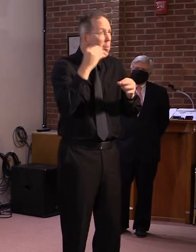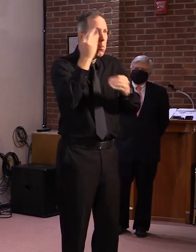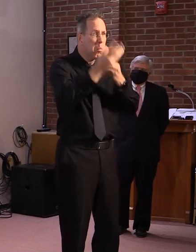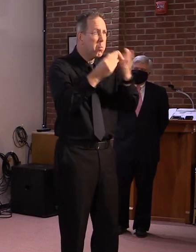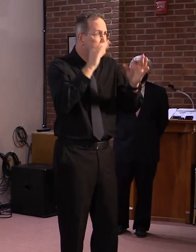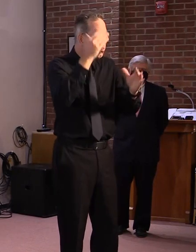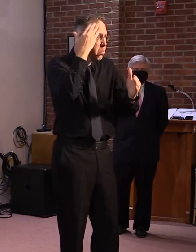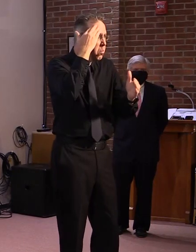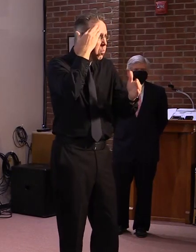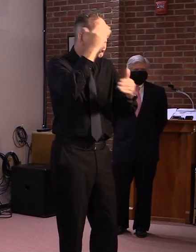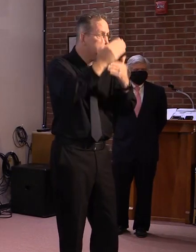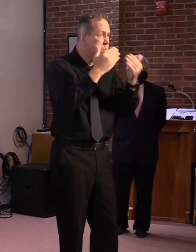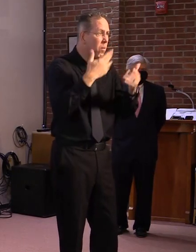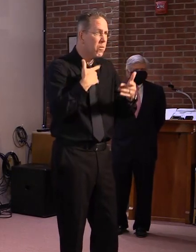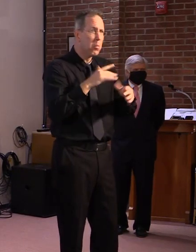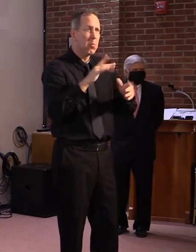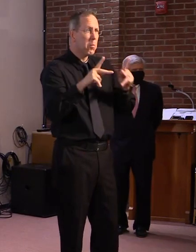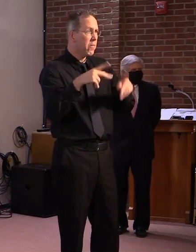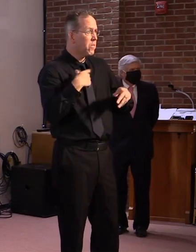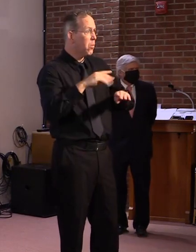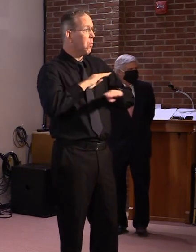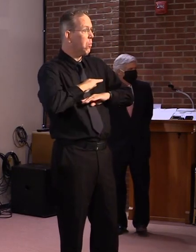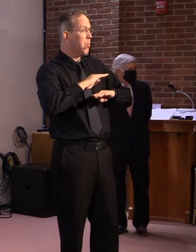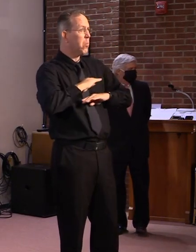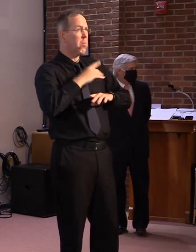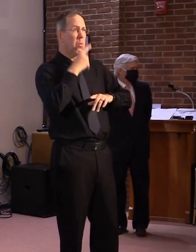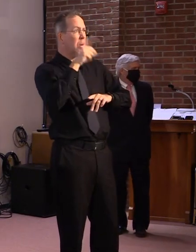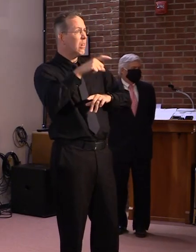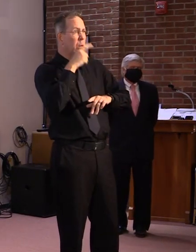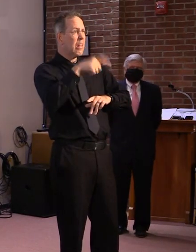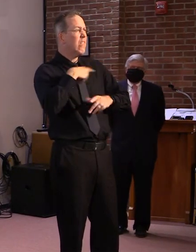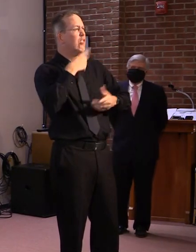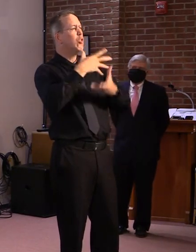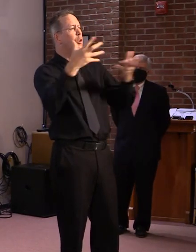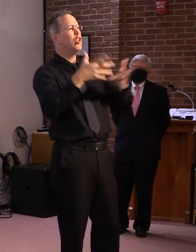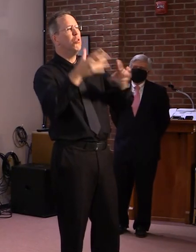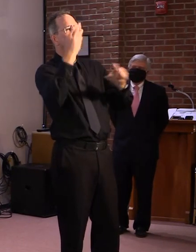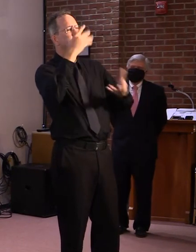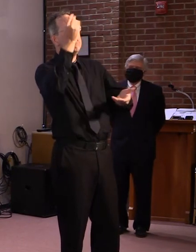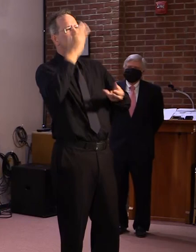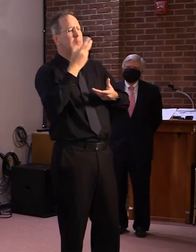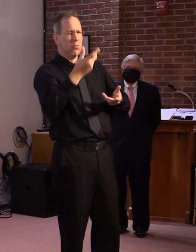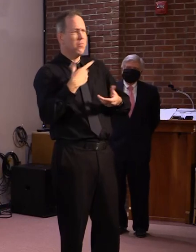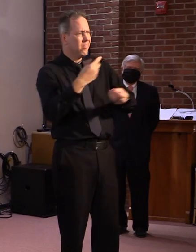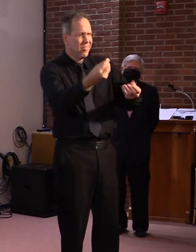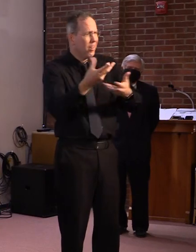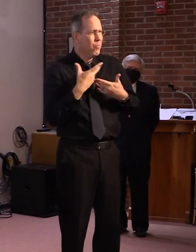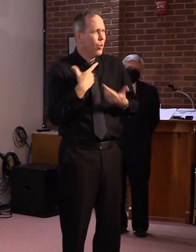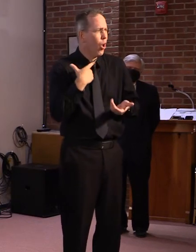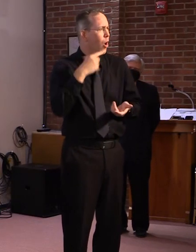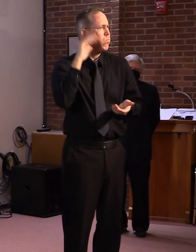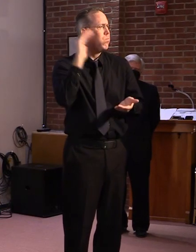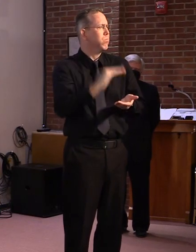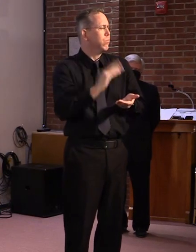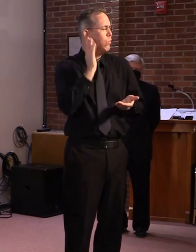please let us know, and we'll reduce those numbers dramatically as a result.